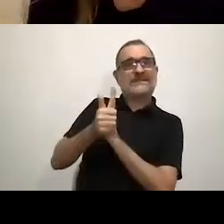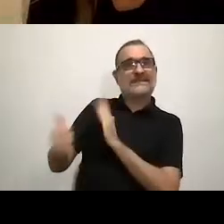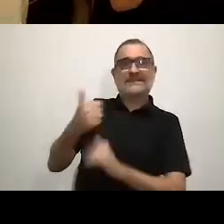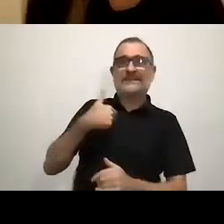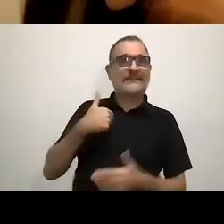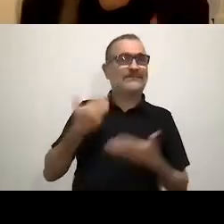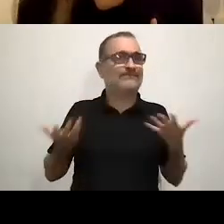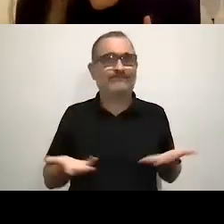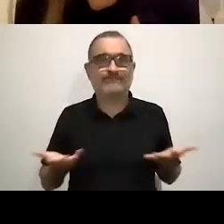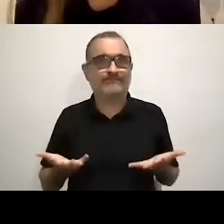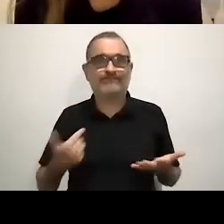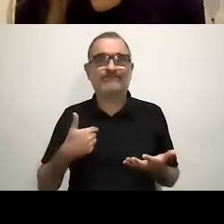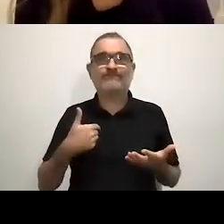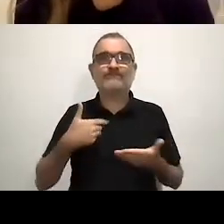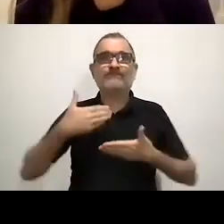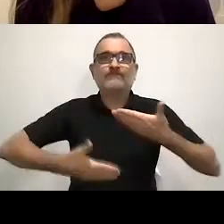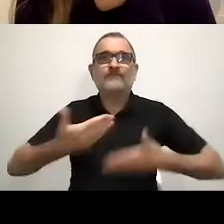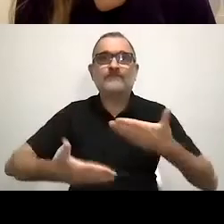maintaining professional relationships